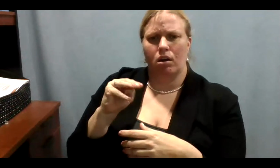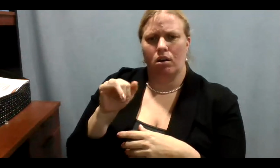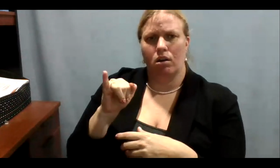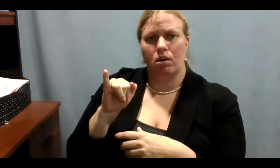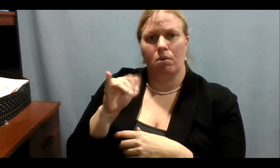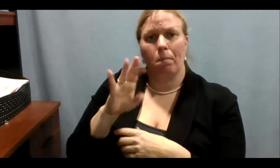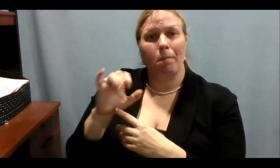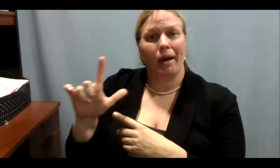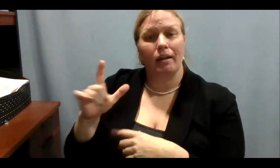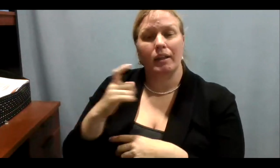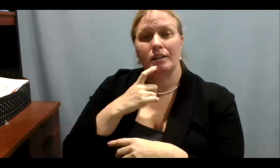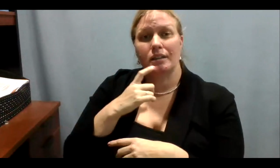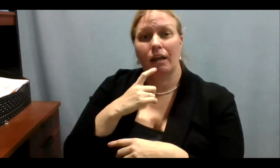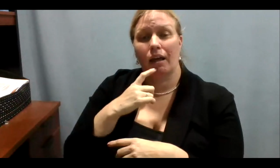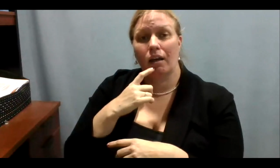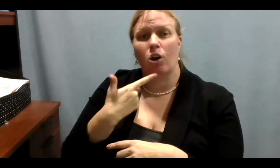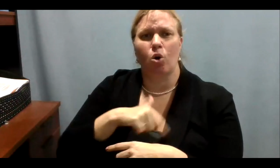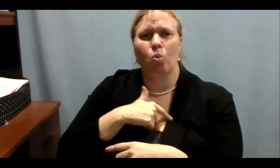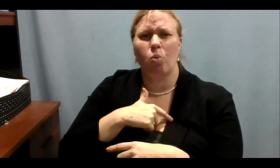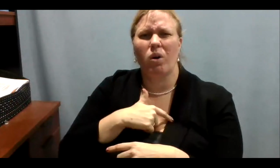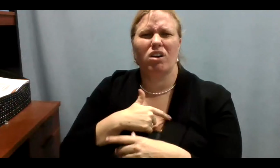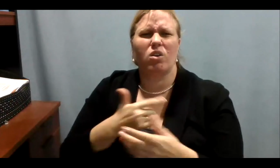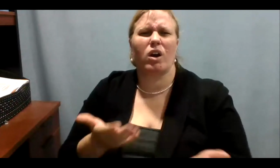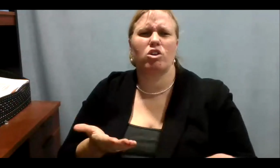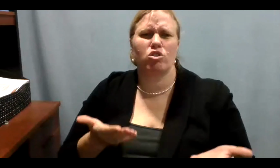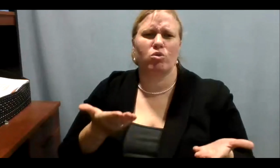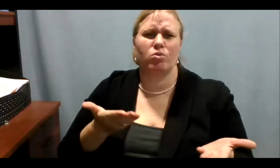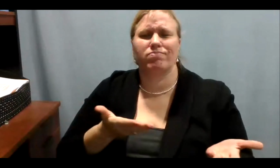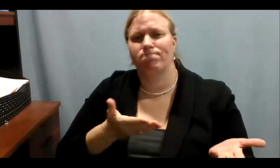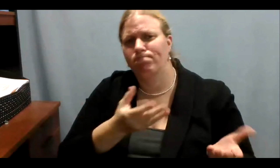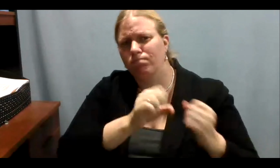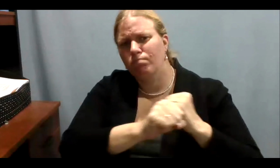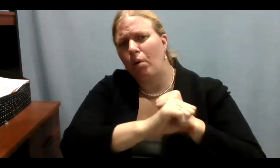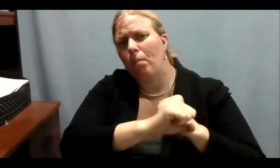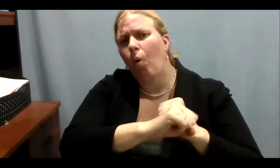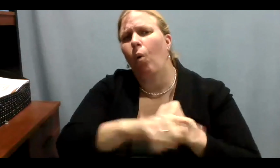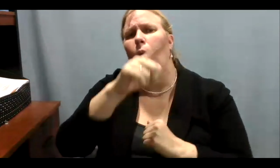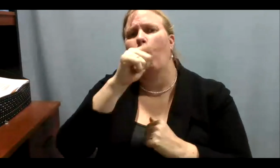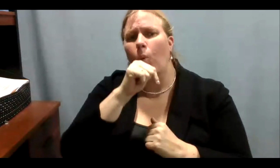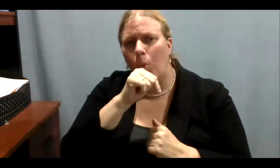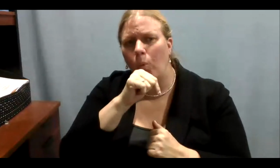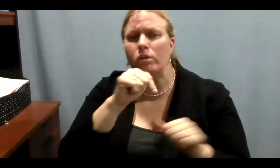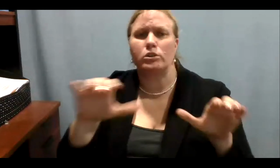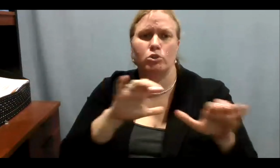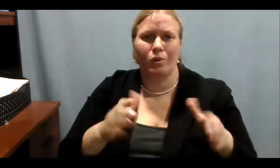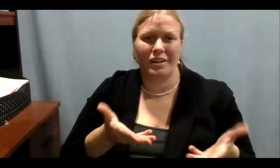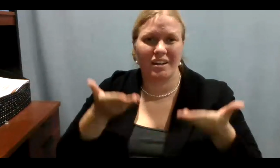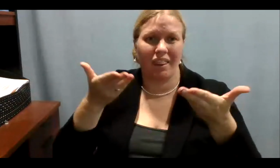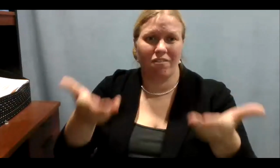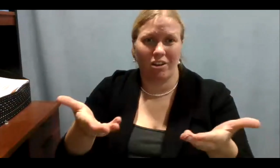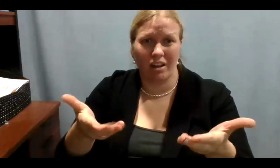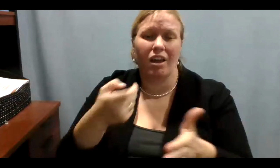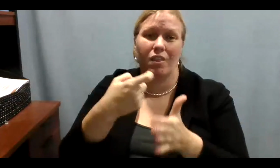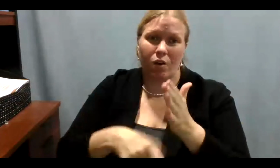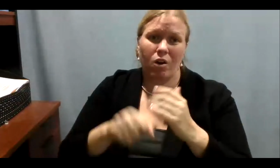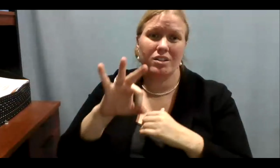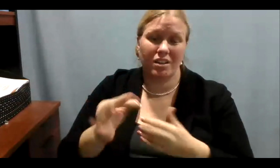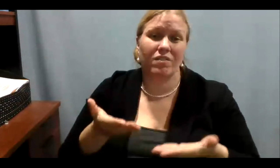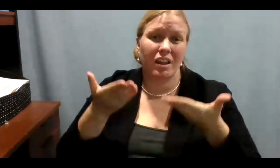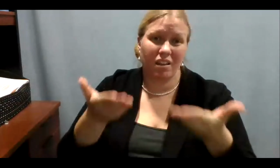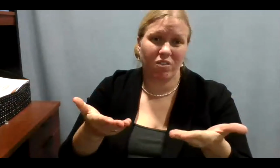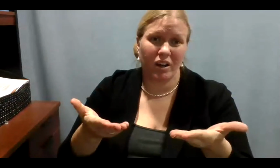awareness of who's doing delivery and what your takeout options are. Certainly the cost of delivery has become quite an issue.